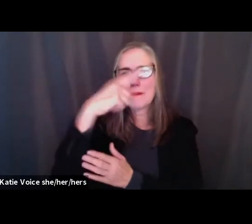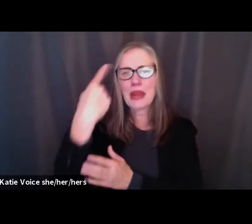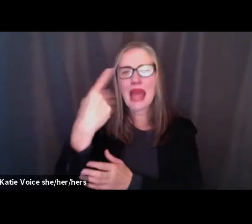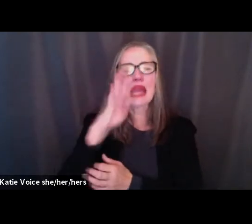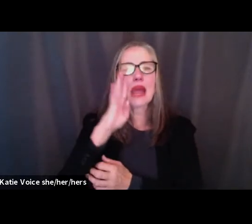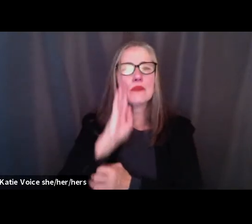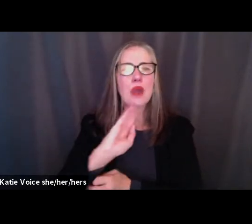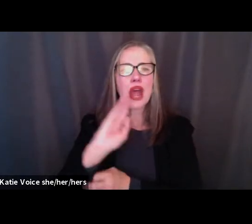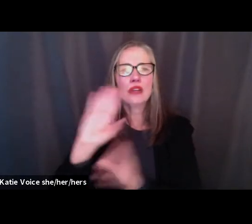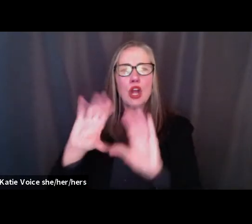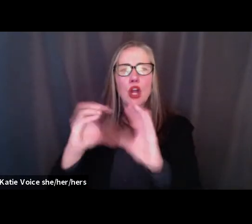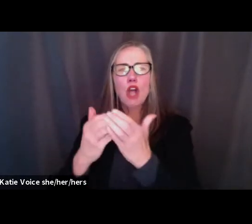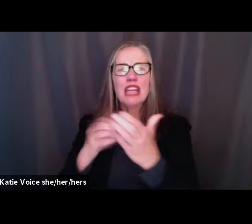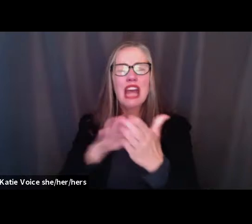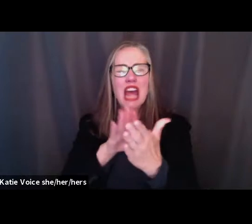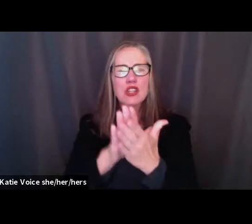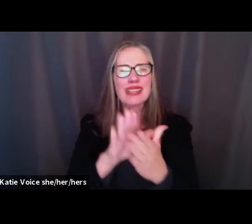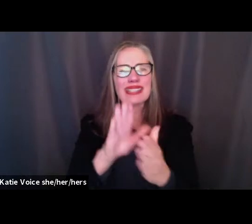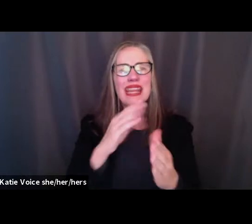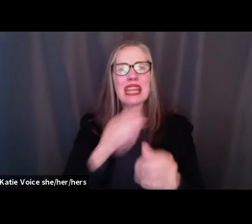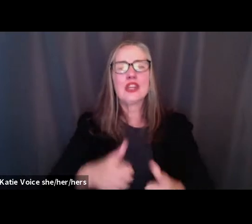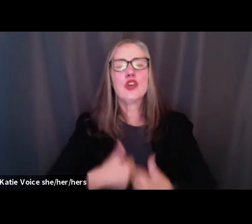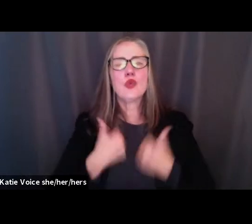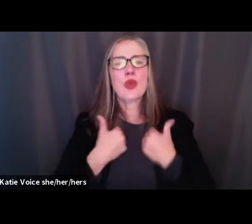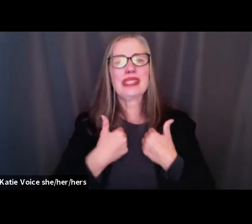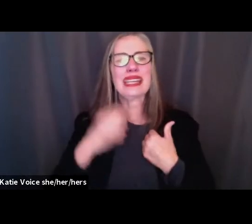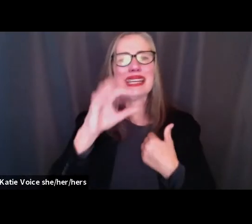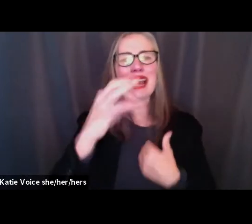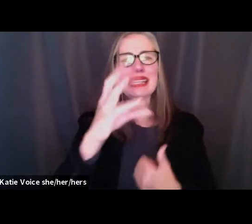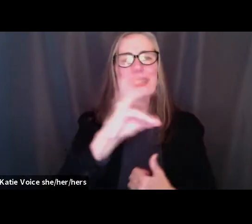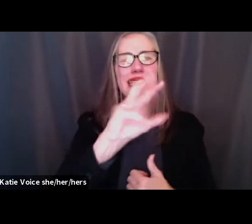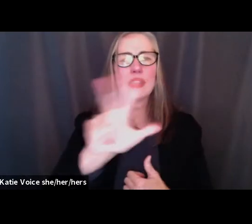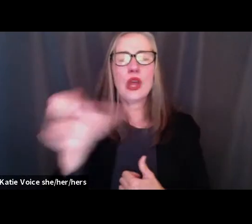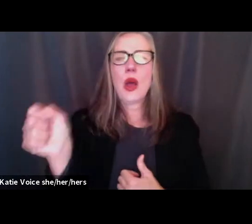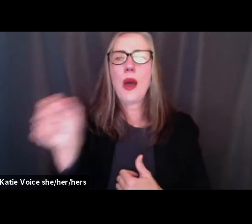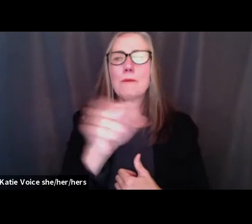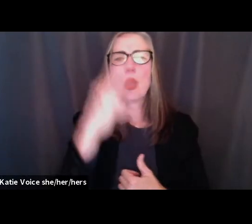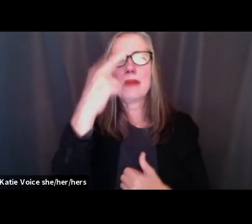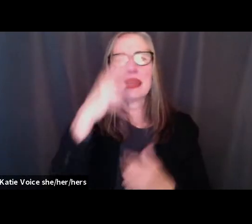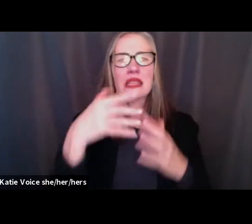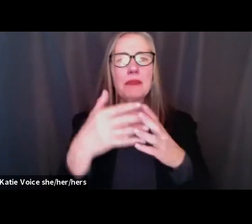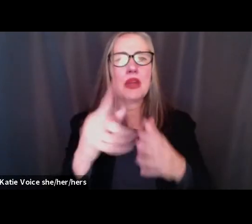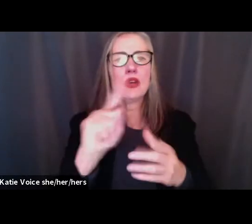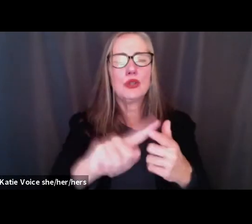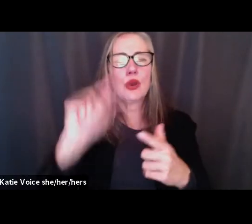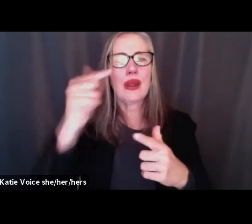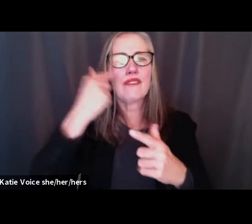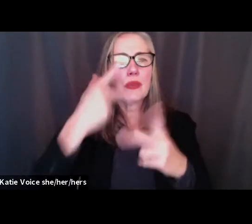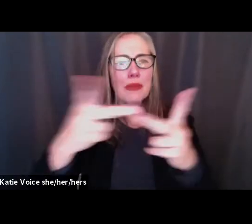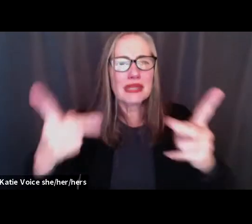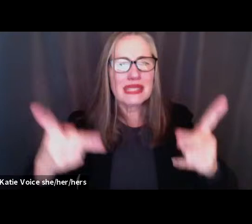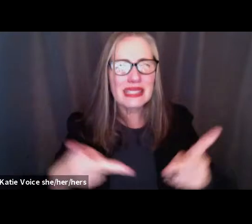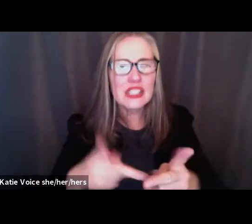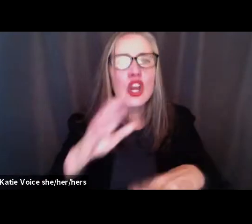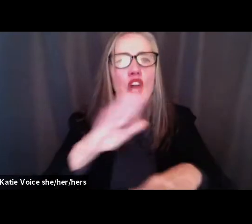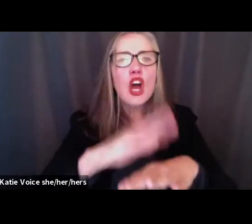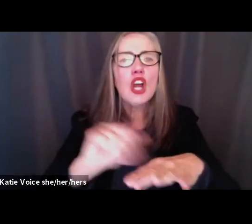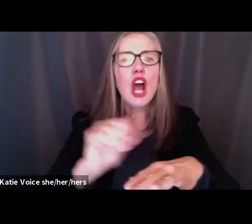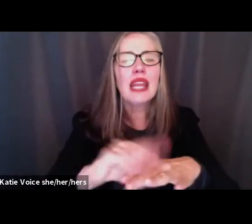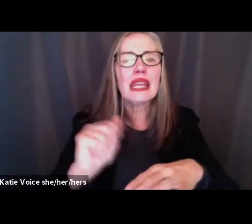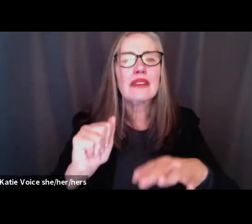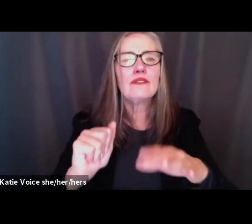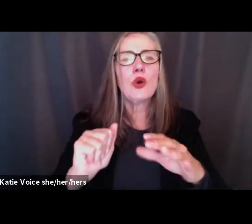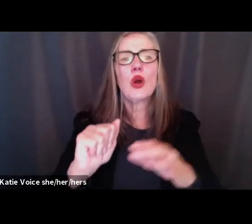in 1963 to appoint Mexican Americans to government positions, calling for the seating of the Mississippi